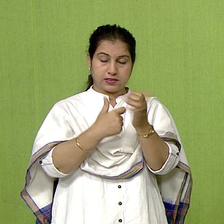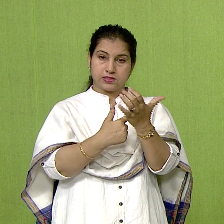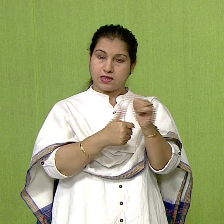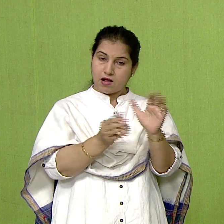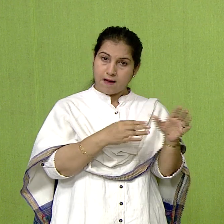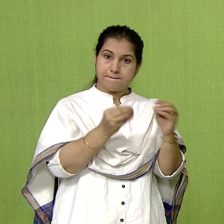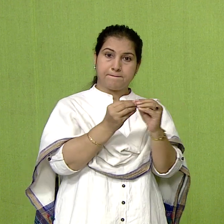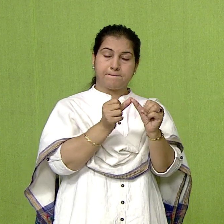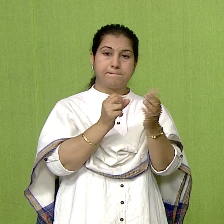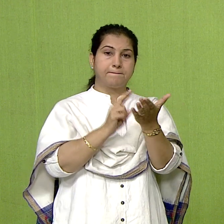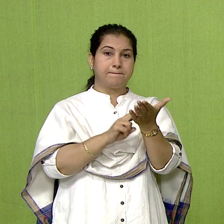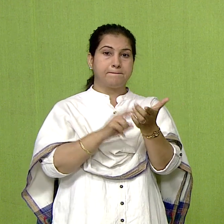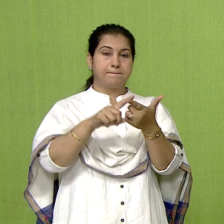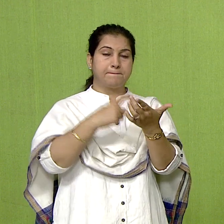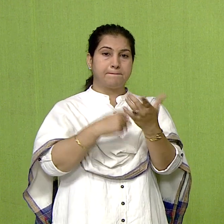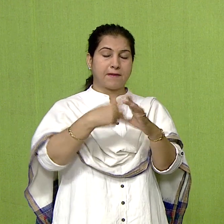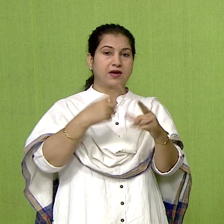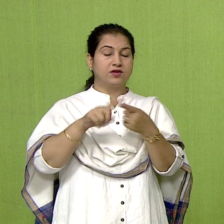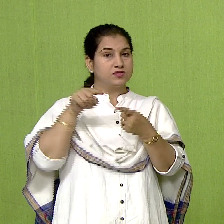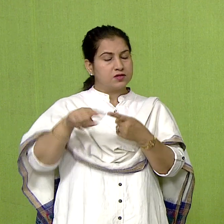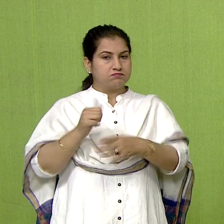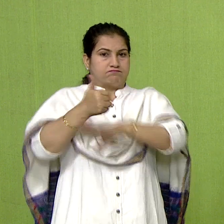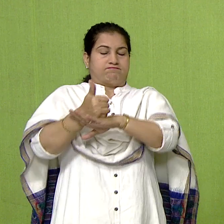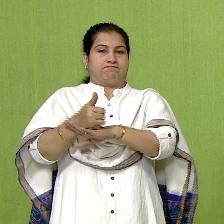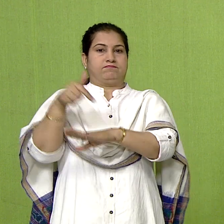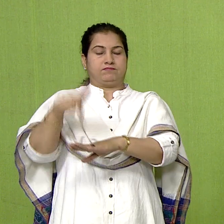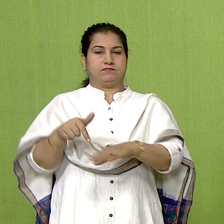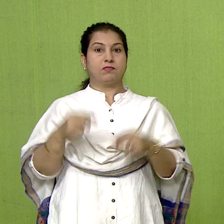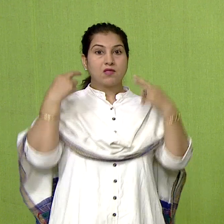of Congress were Gopal Krishna Gokhale,